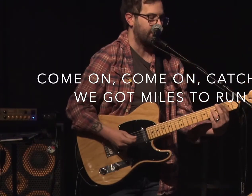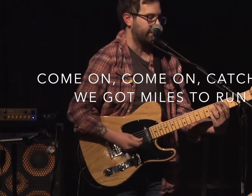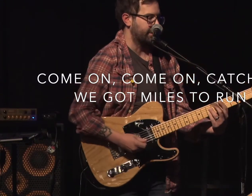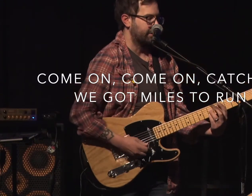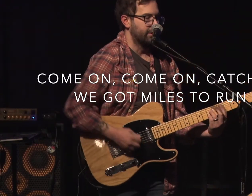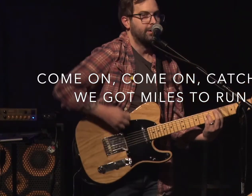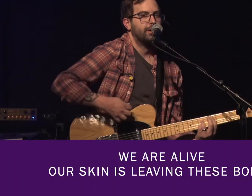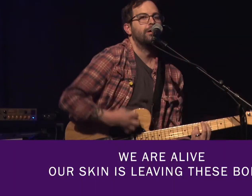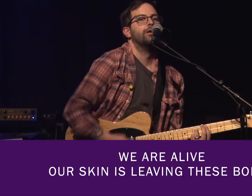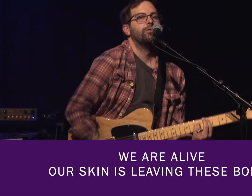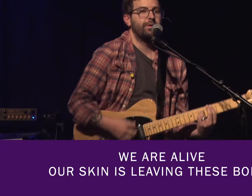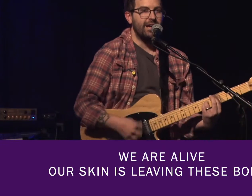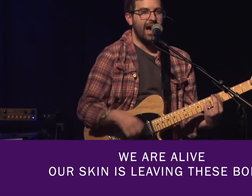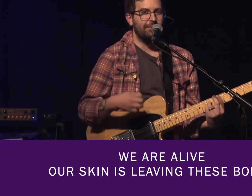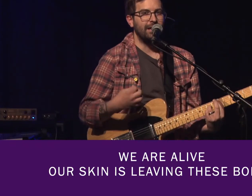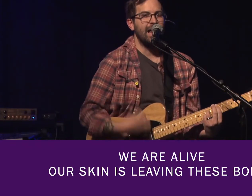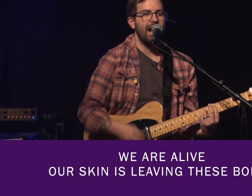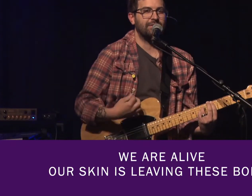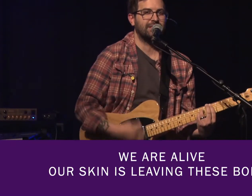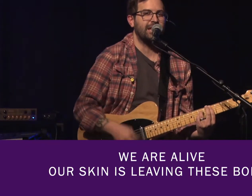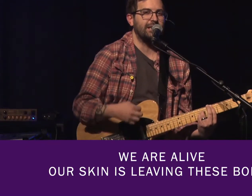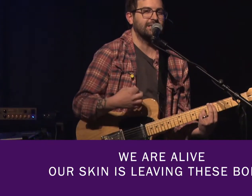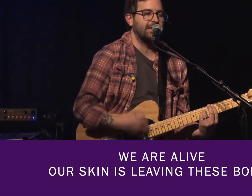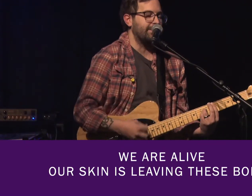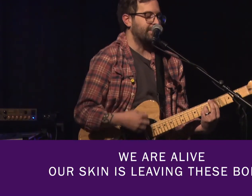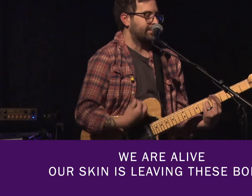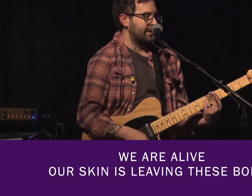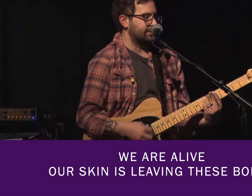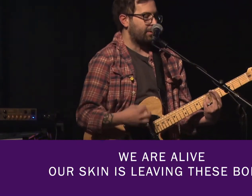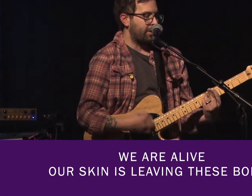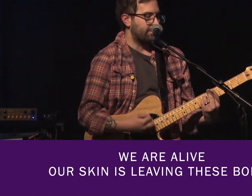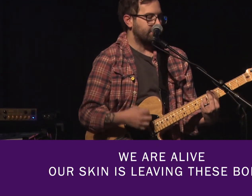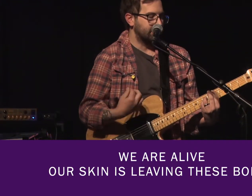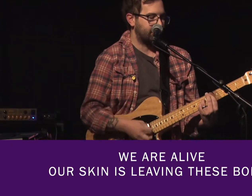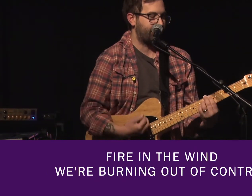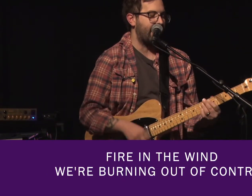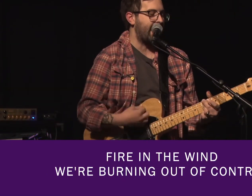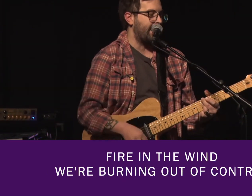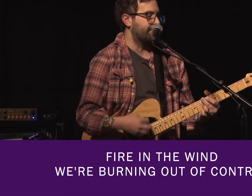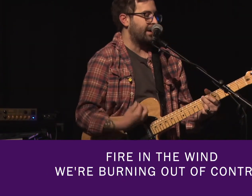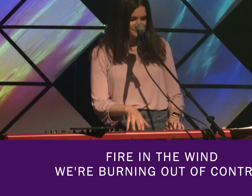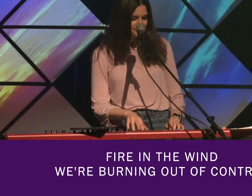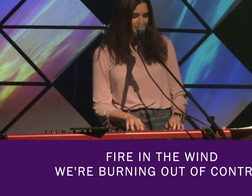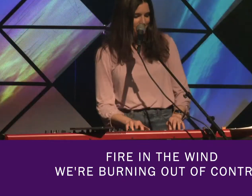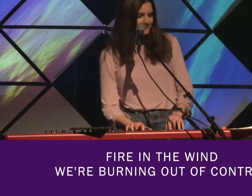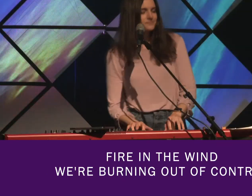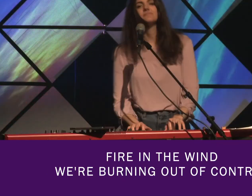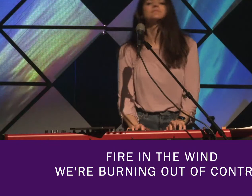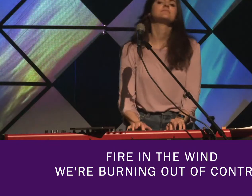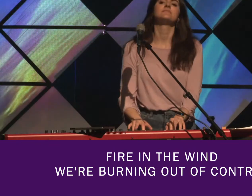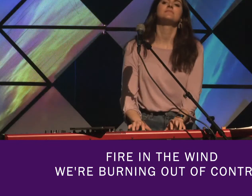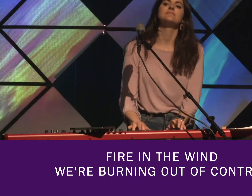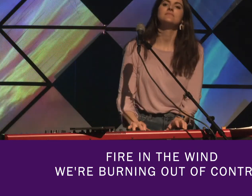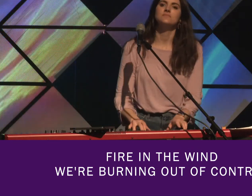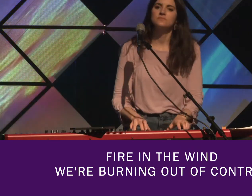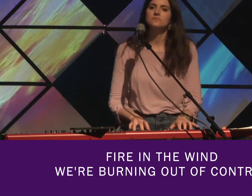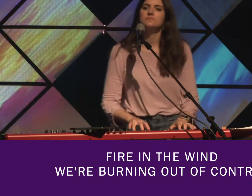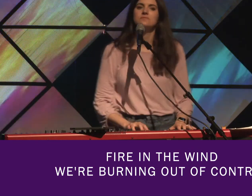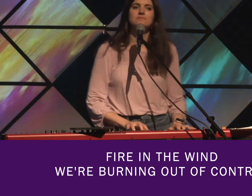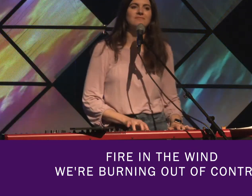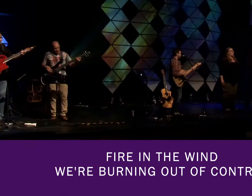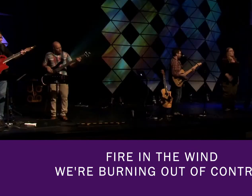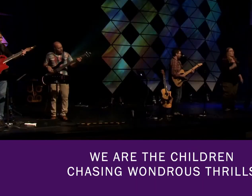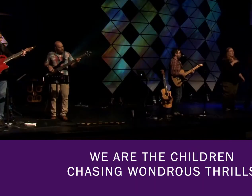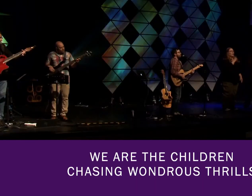to run. We are alive, our skin is leaving this blood. Fire in the wind, we're burning out of